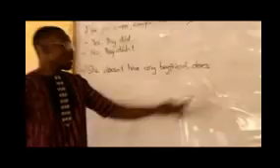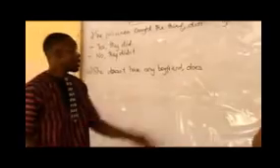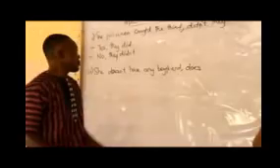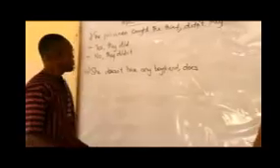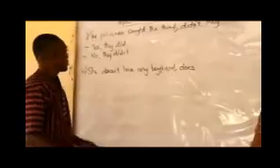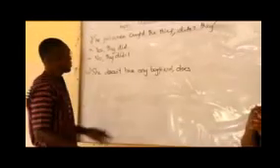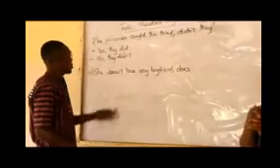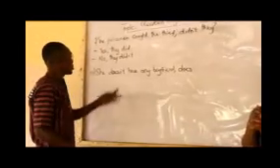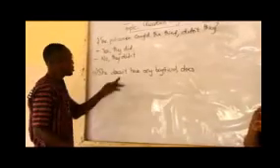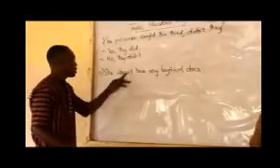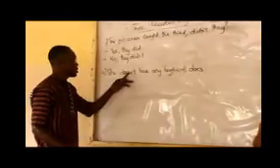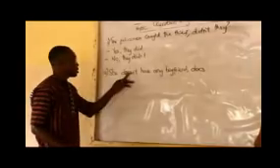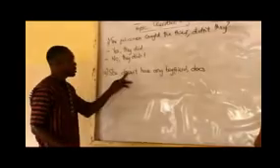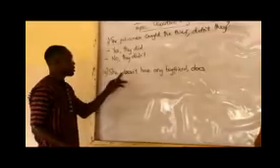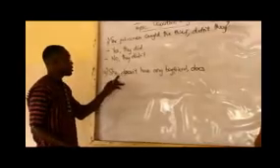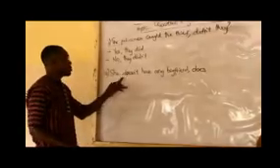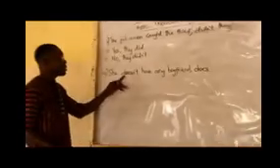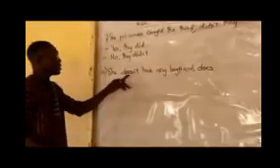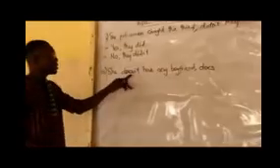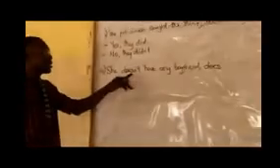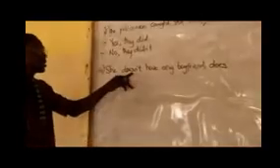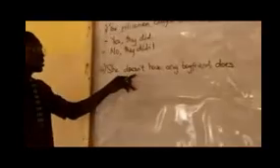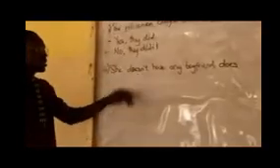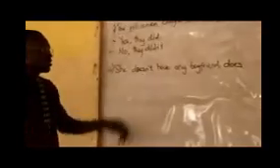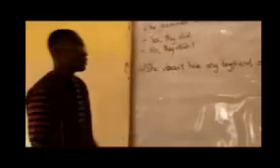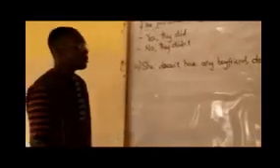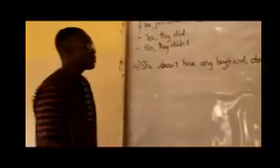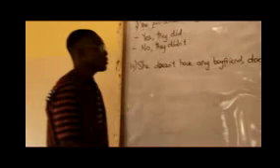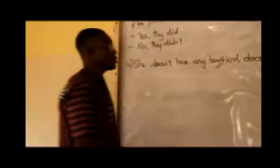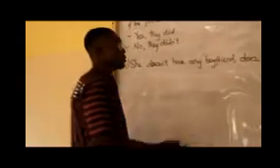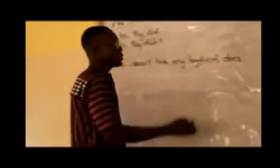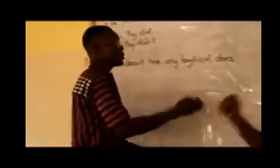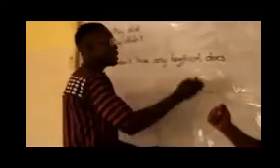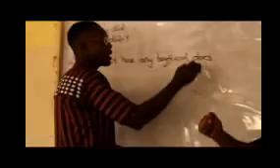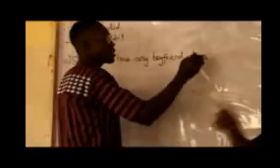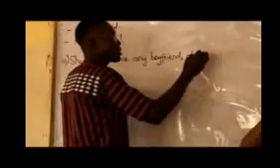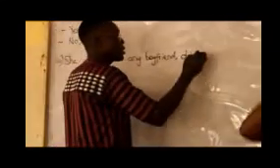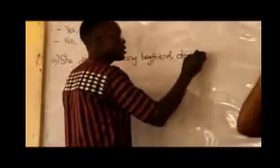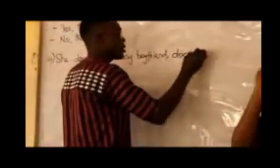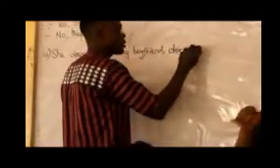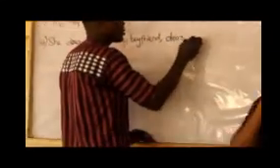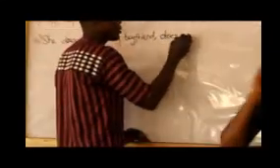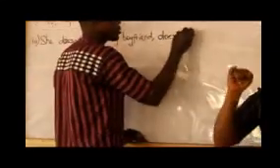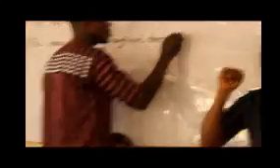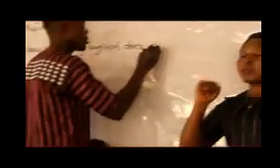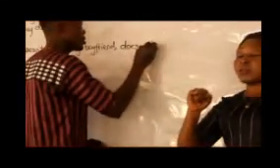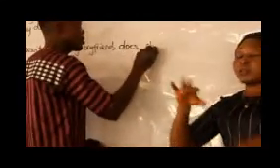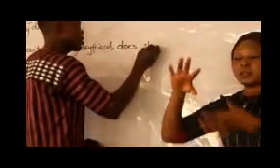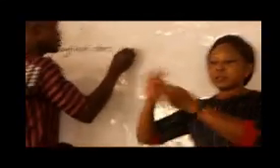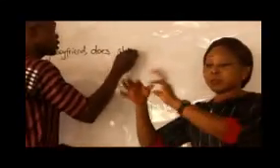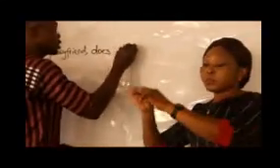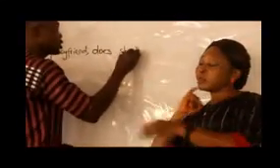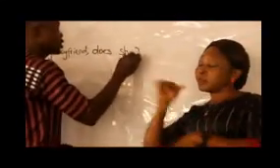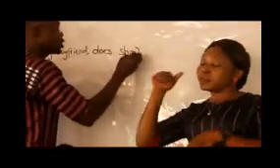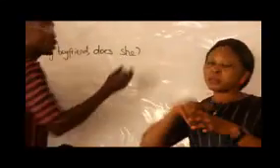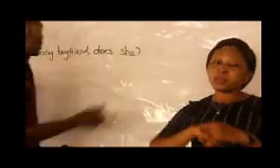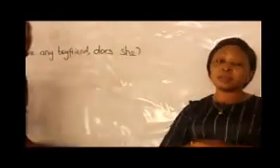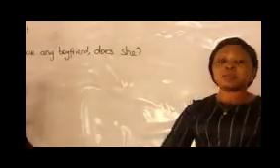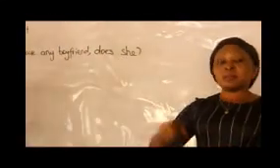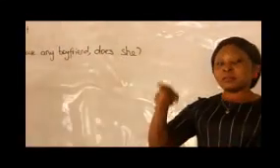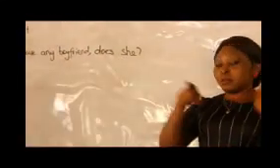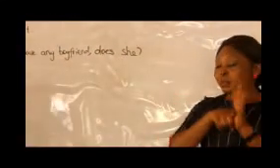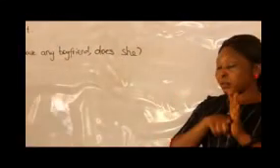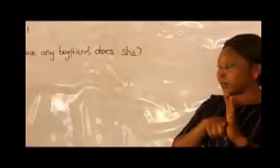negative again because the statement is in the negative. So we ask, does